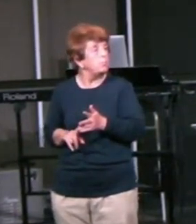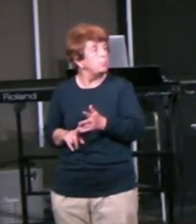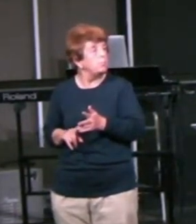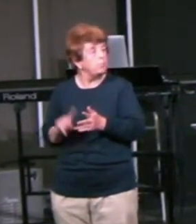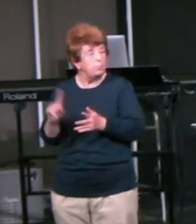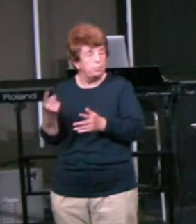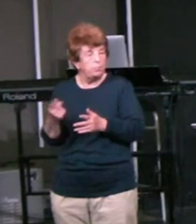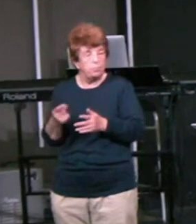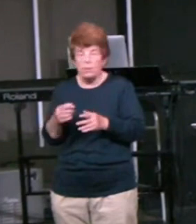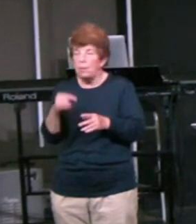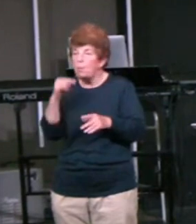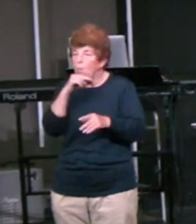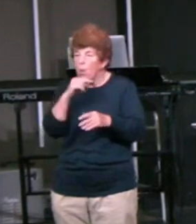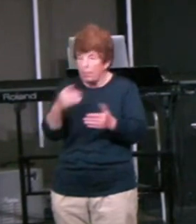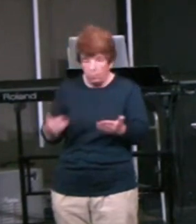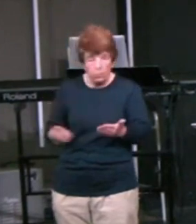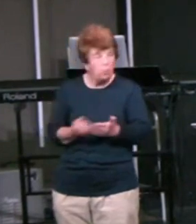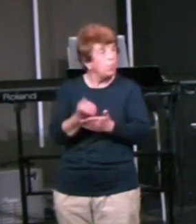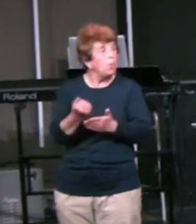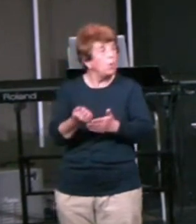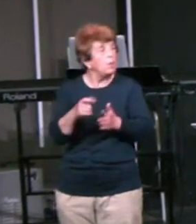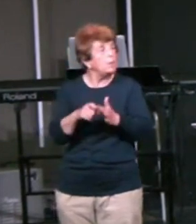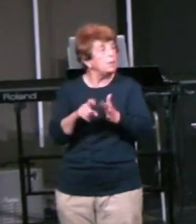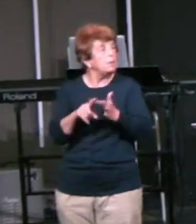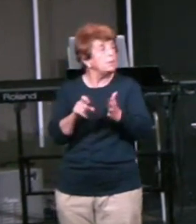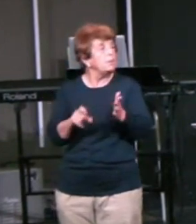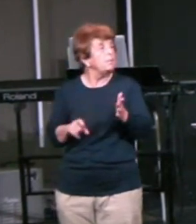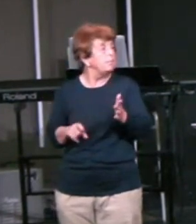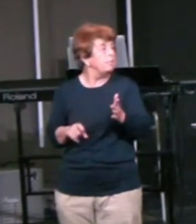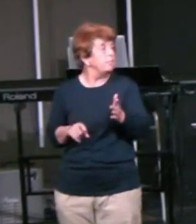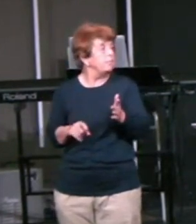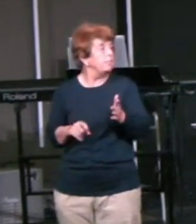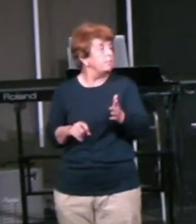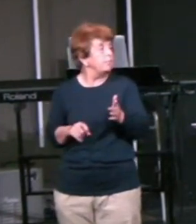our first son was born in December